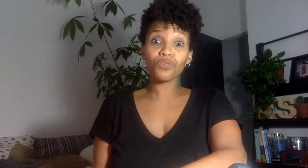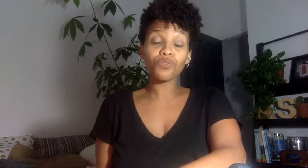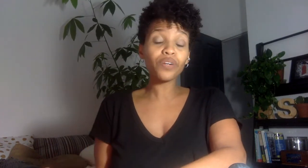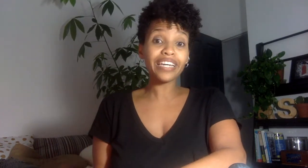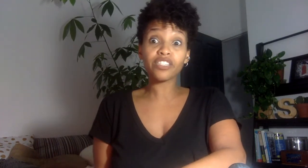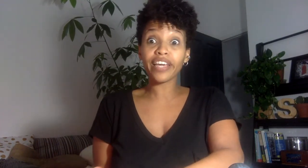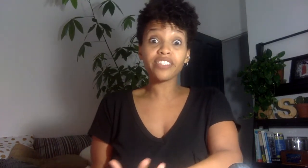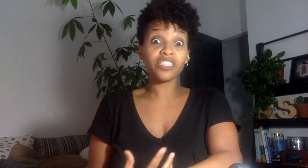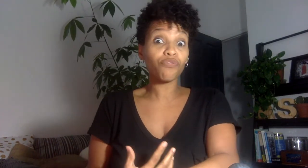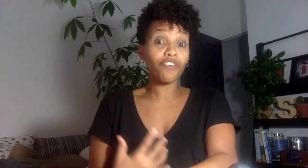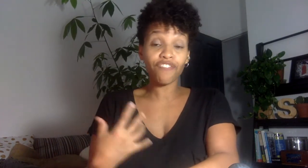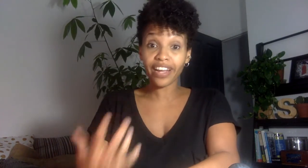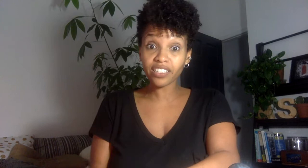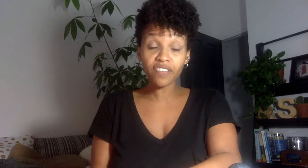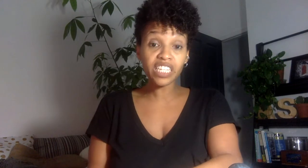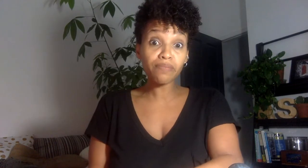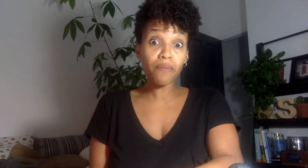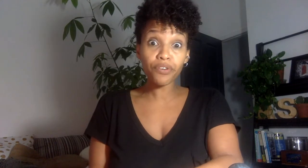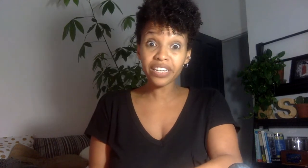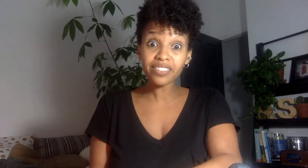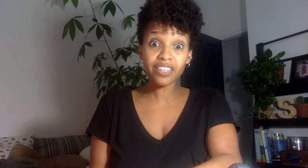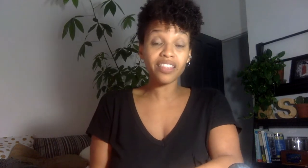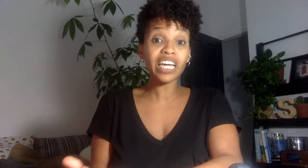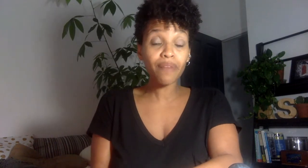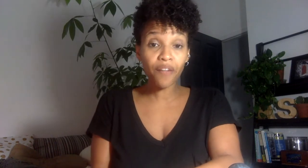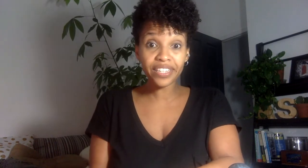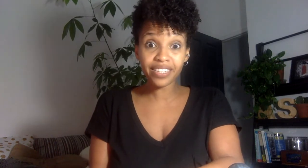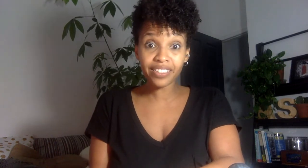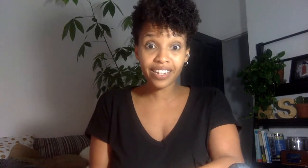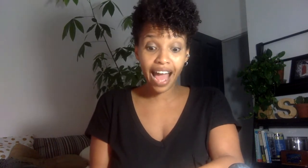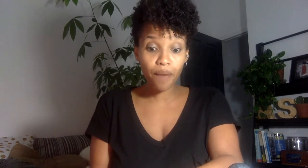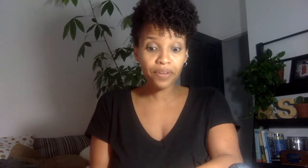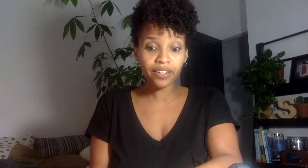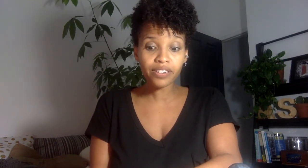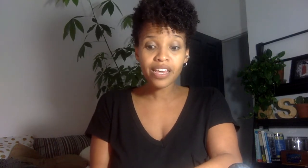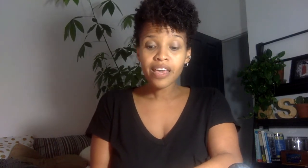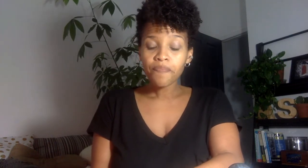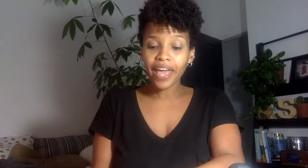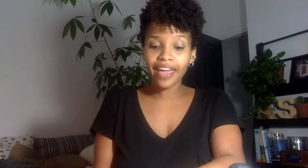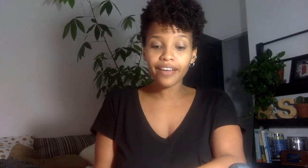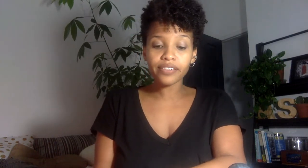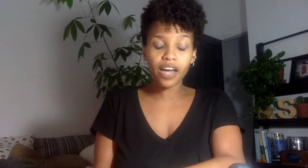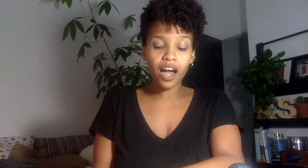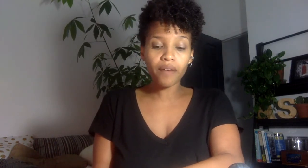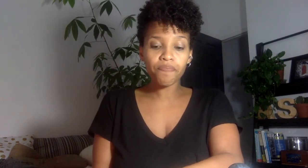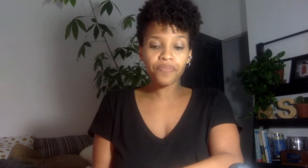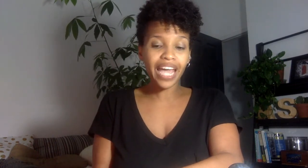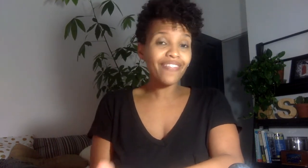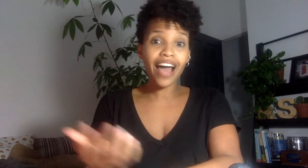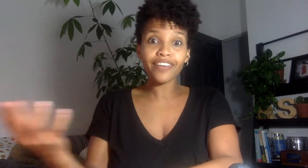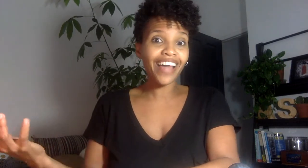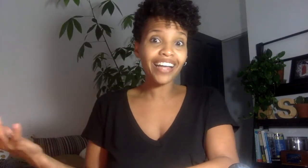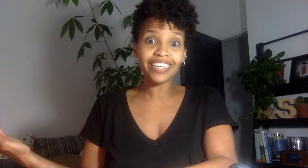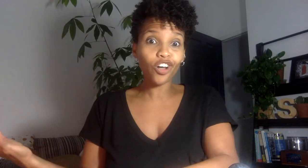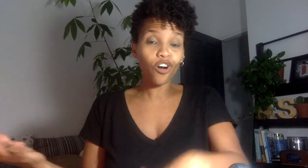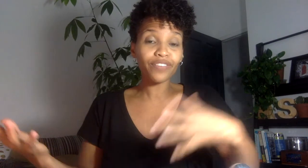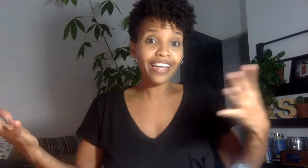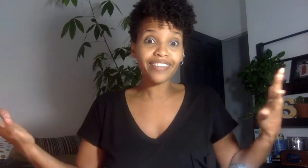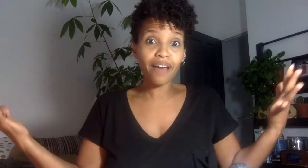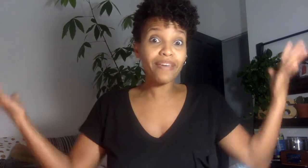do is to reflect on these memories, to think about these things that happened, and that is all that makes